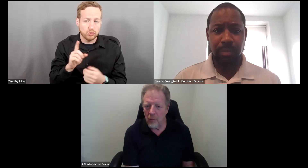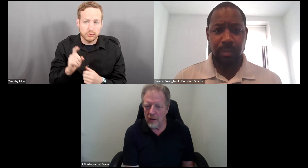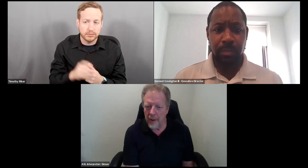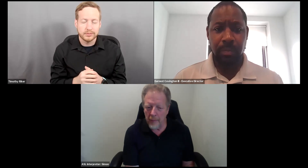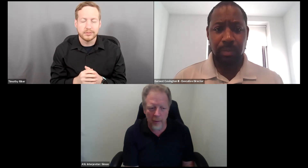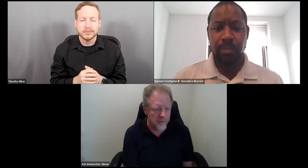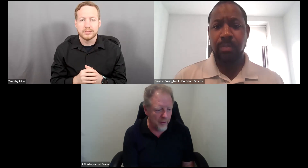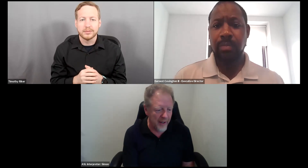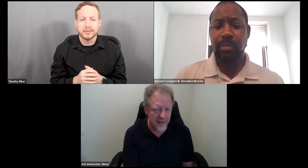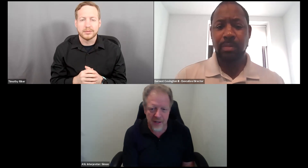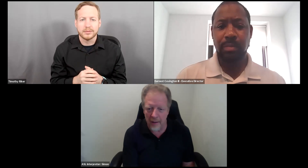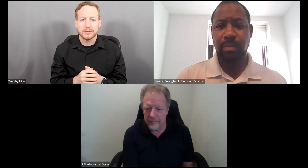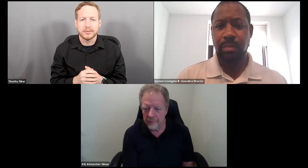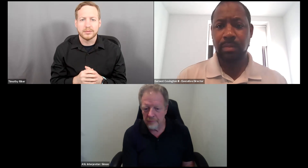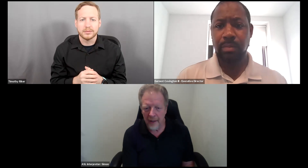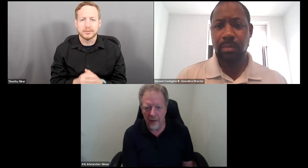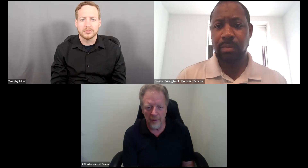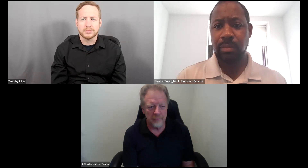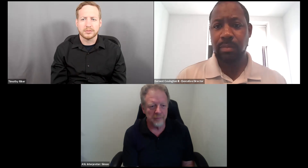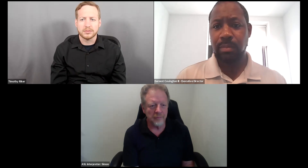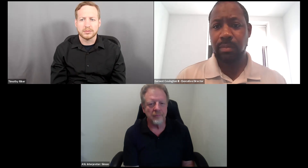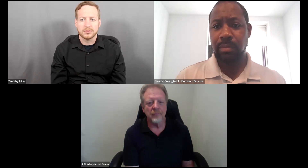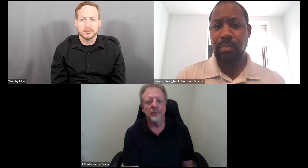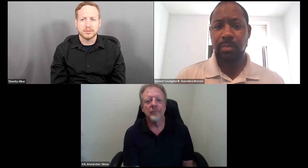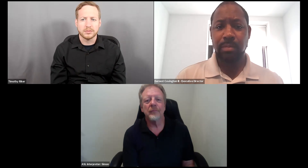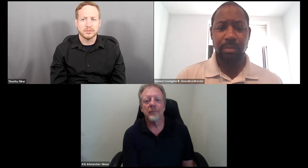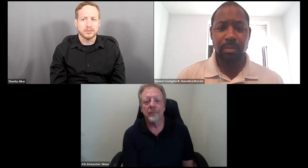somebody wanted to make a proposal for that at this time? Anyone?